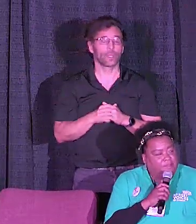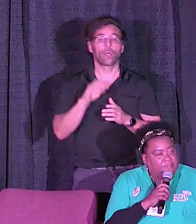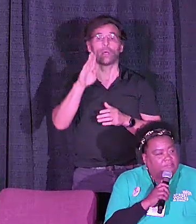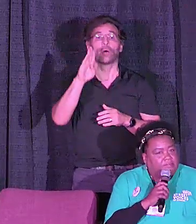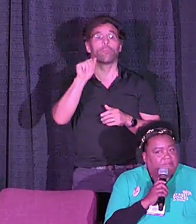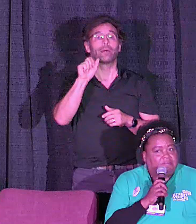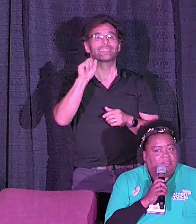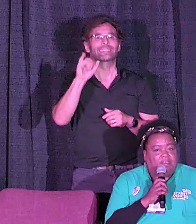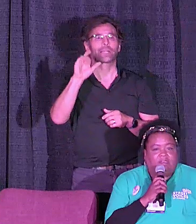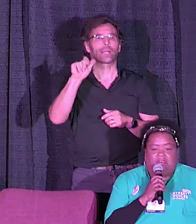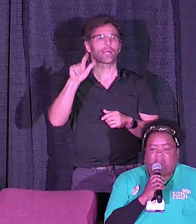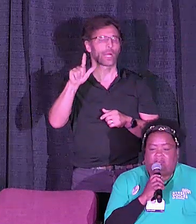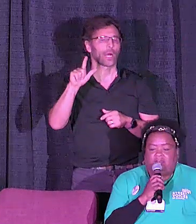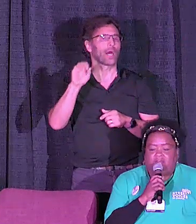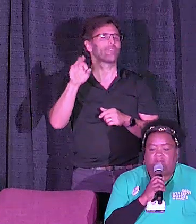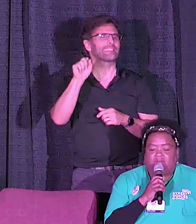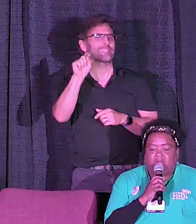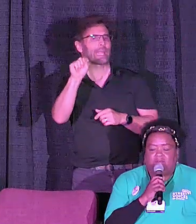St. Mary's,